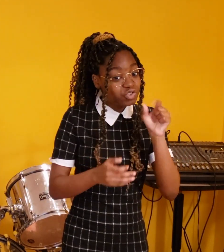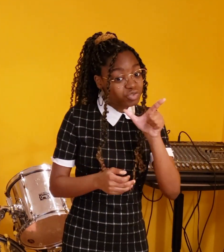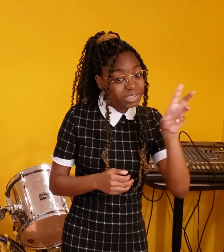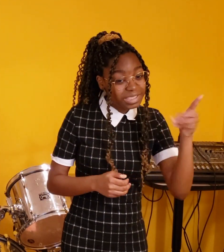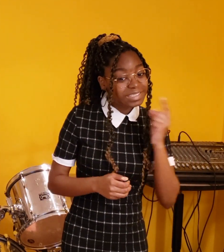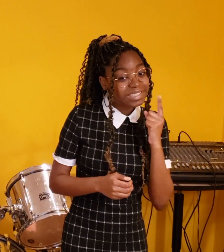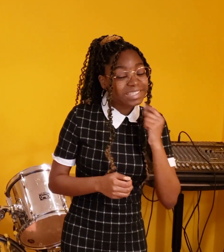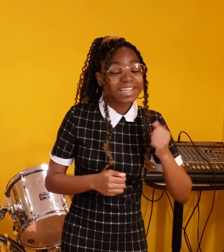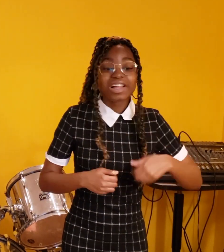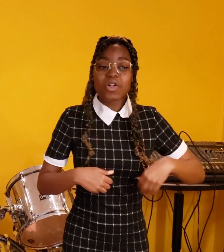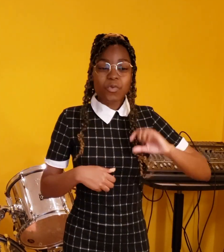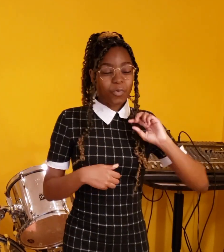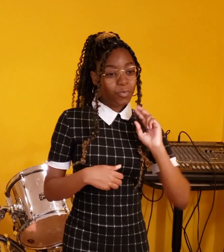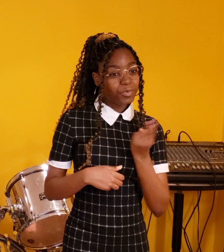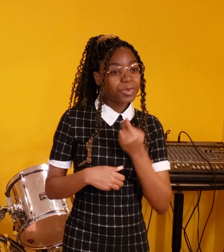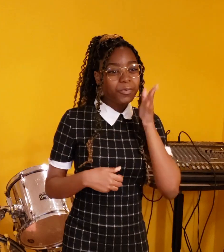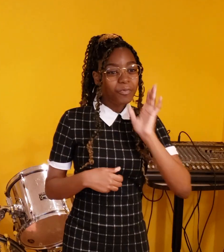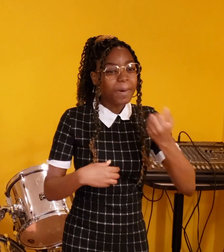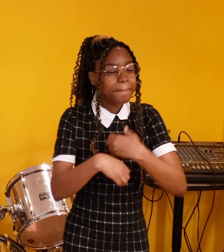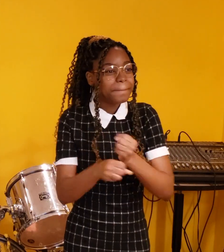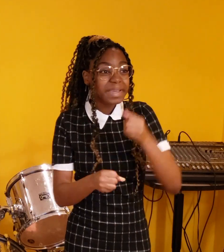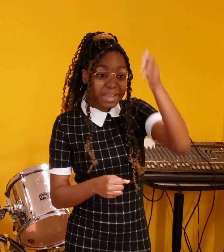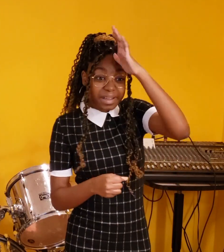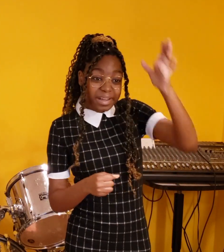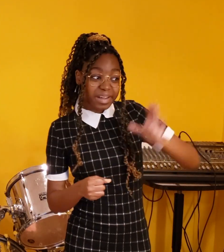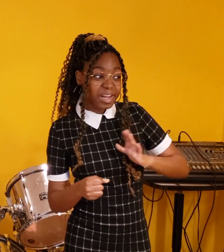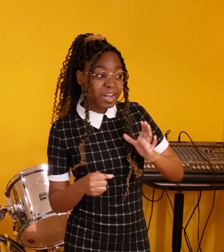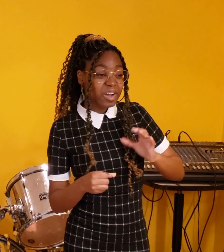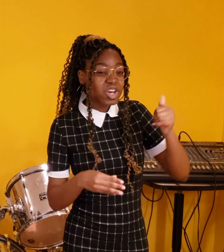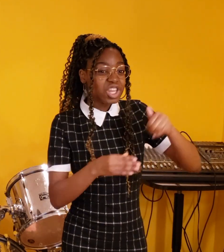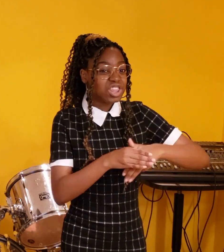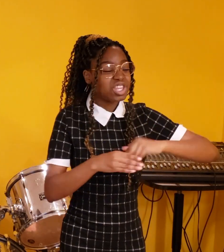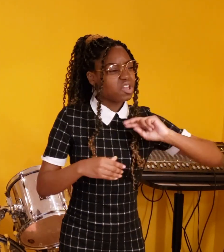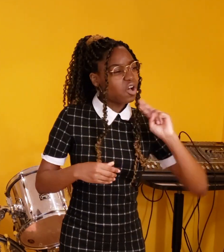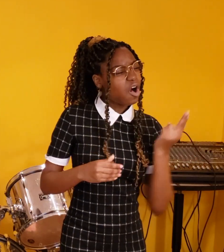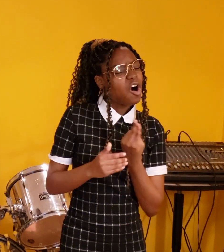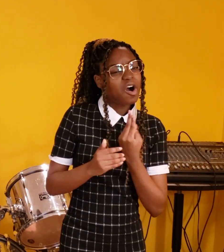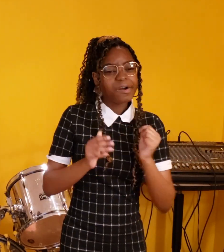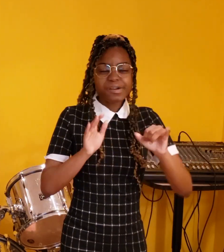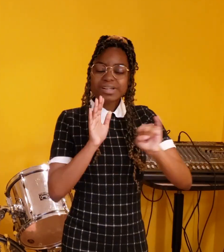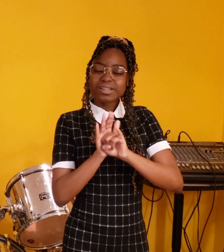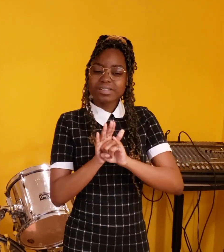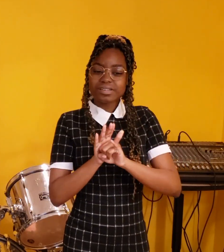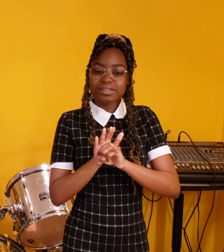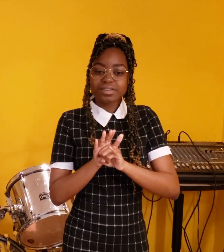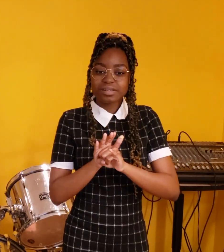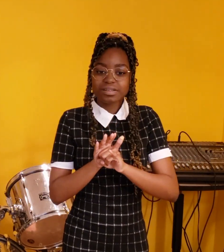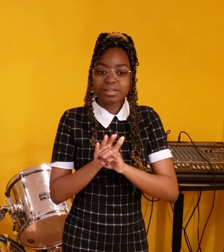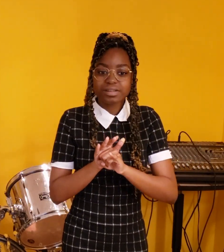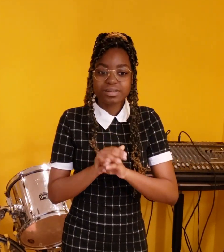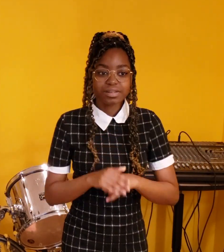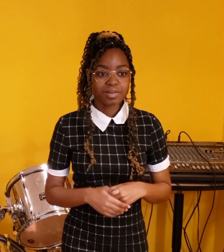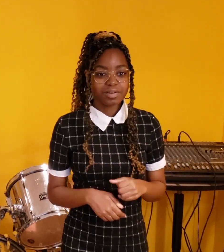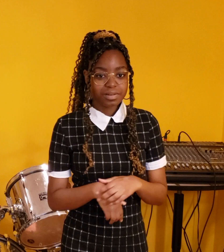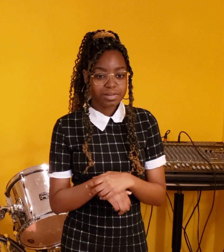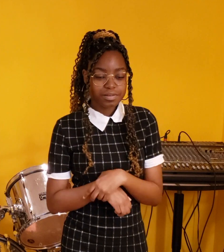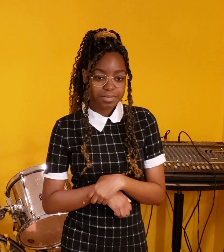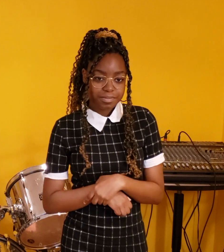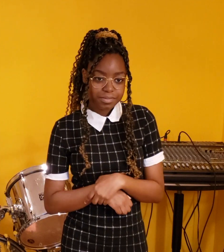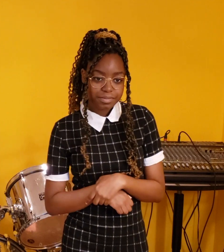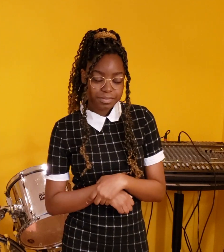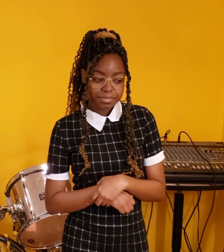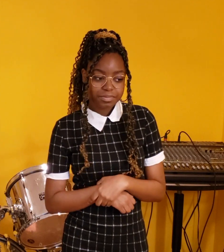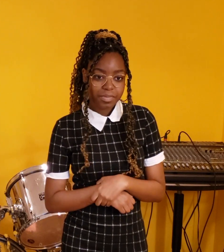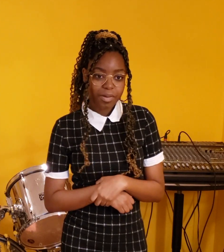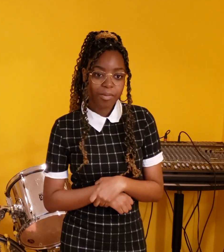and after our likeness. And so this is the first clear indication of the triunity of God.